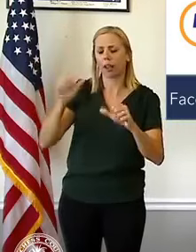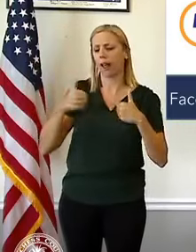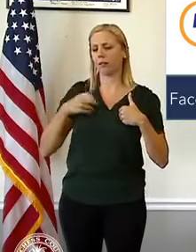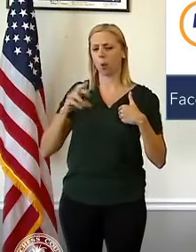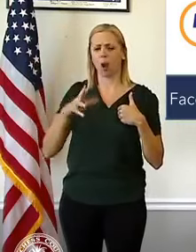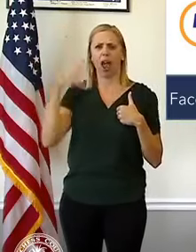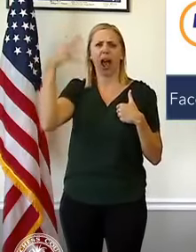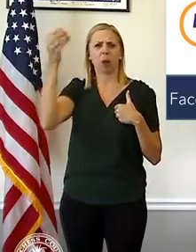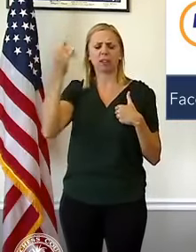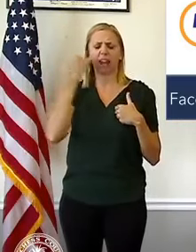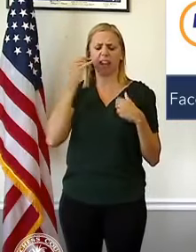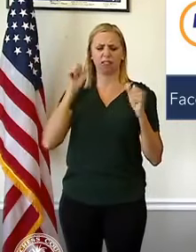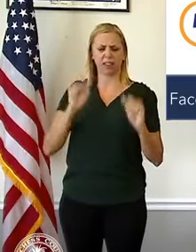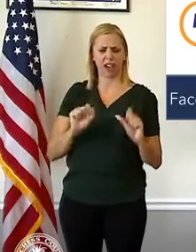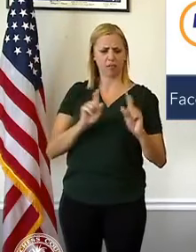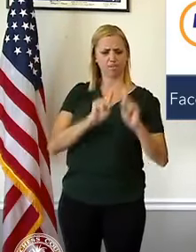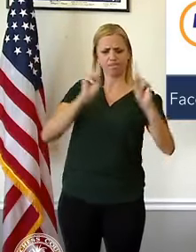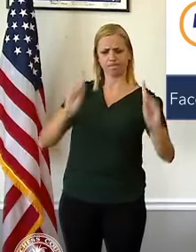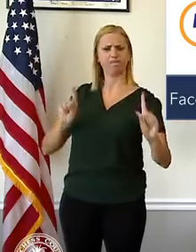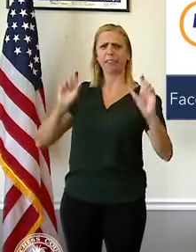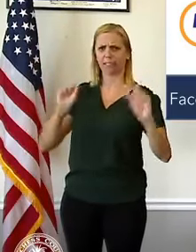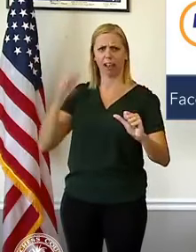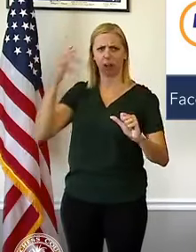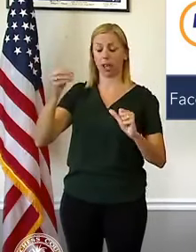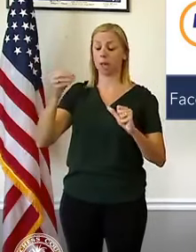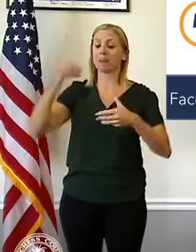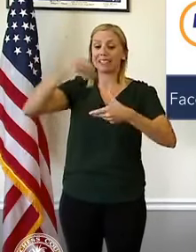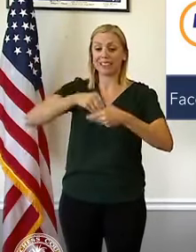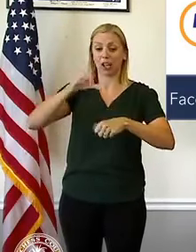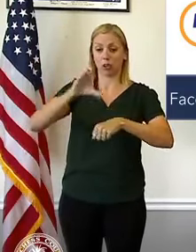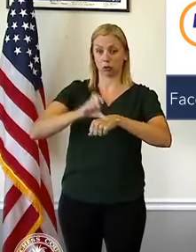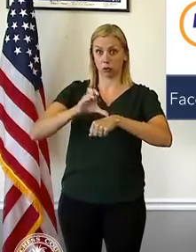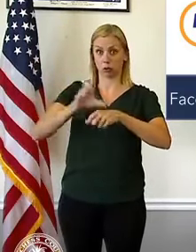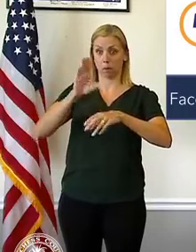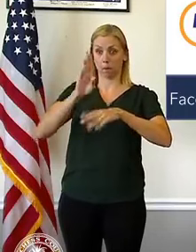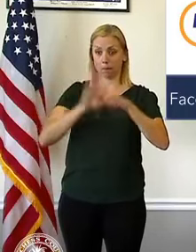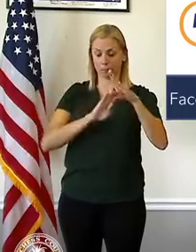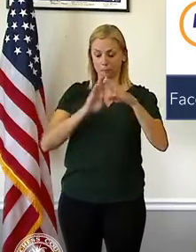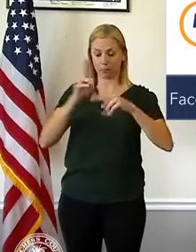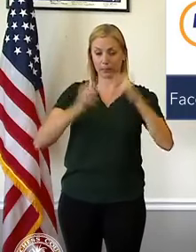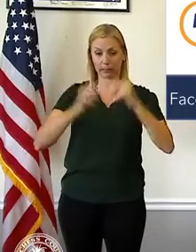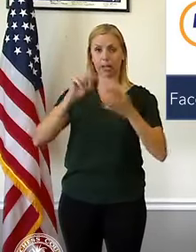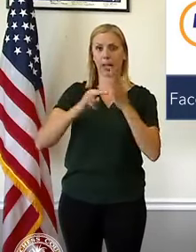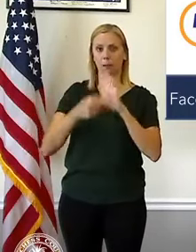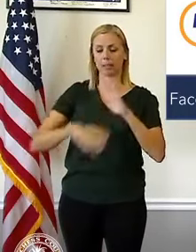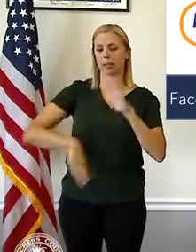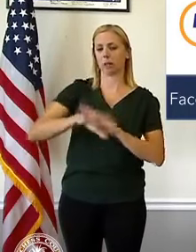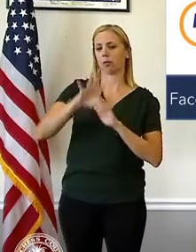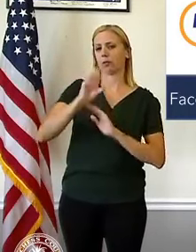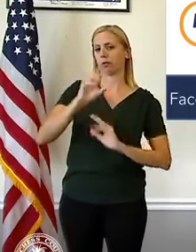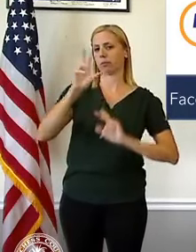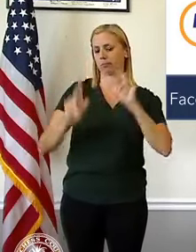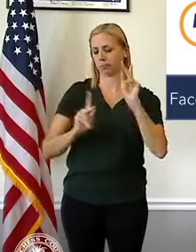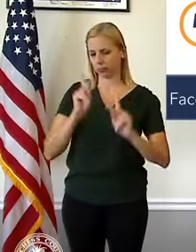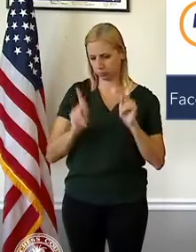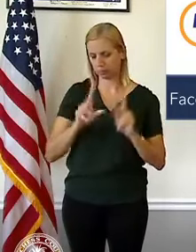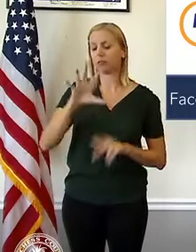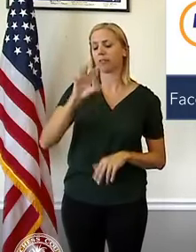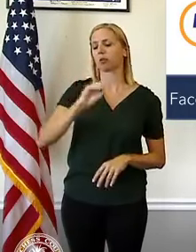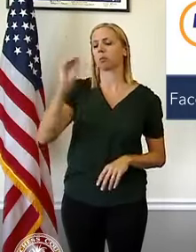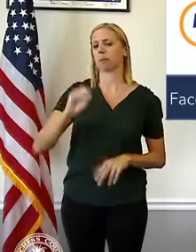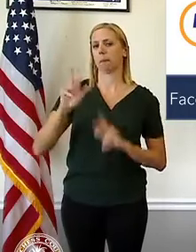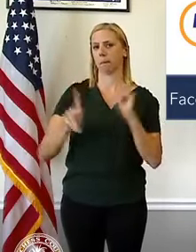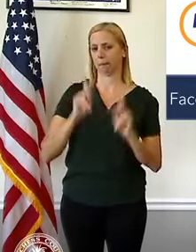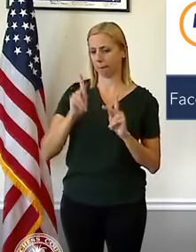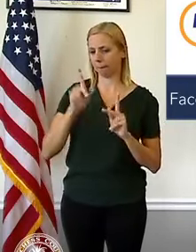spacing out outside. Inside is 50% capacity. Our health department conducted a meeting with faith leaders about a month ago, provided